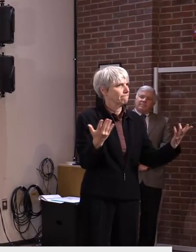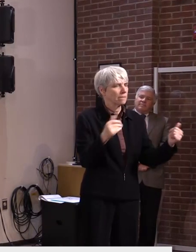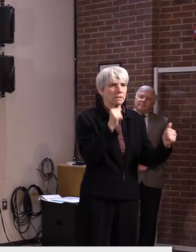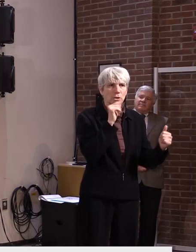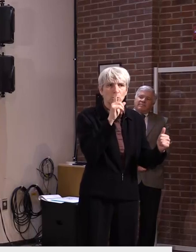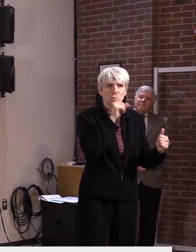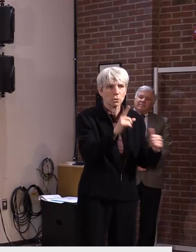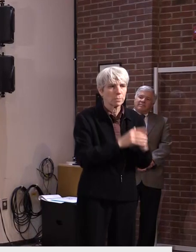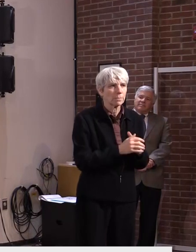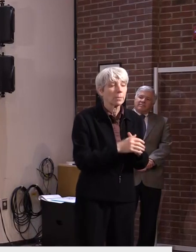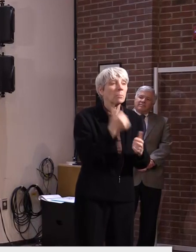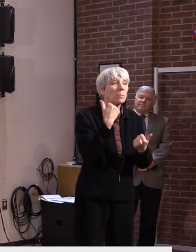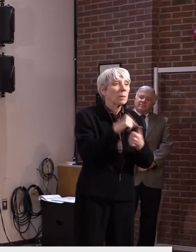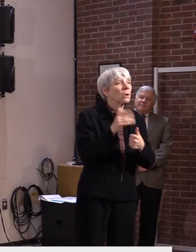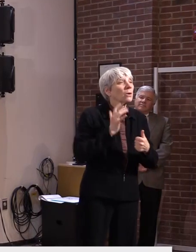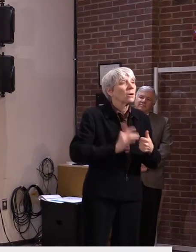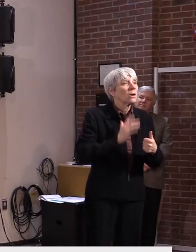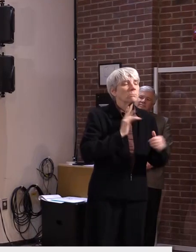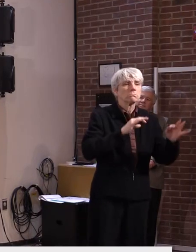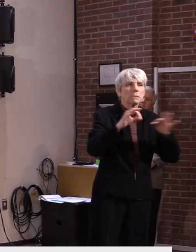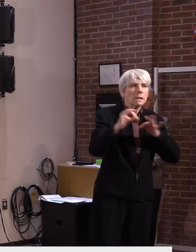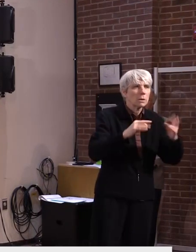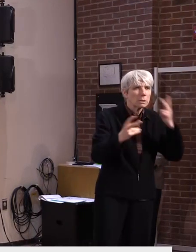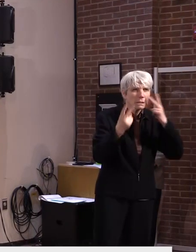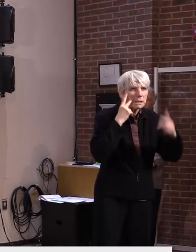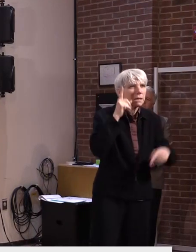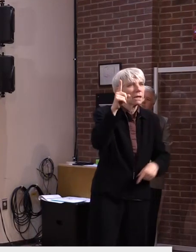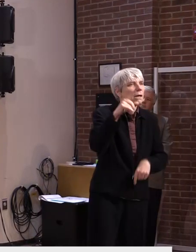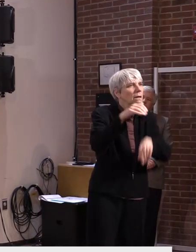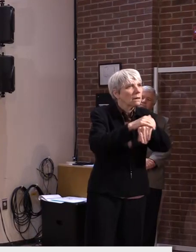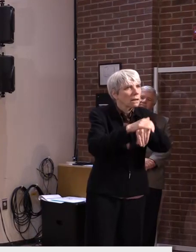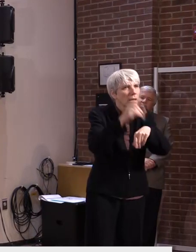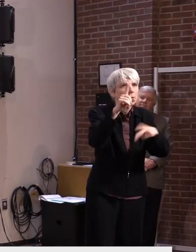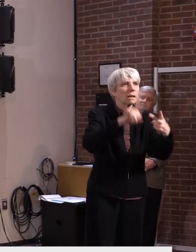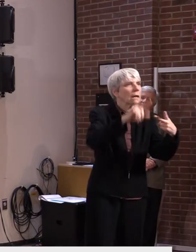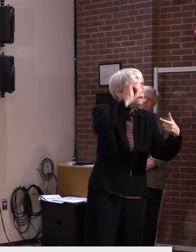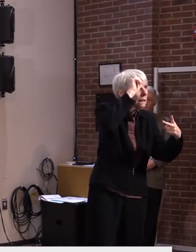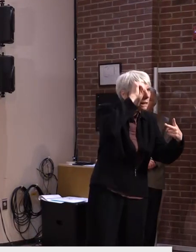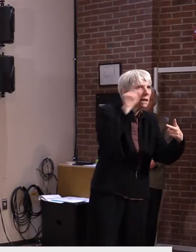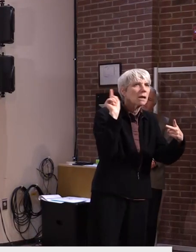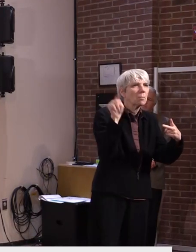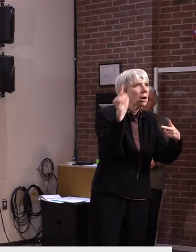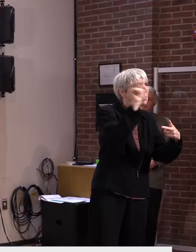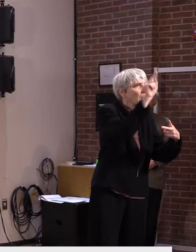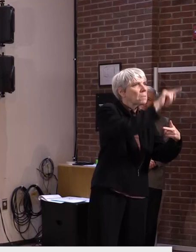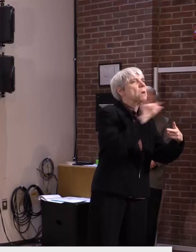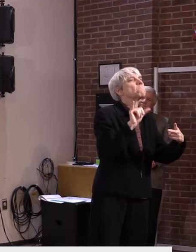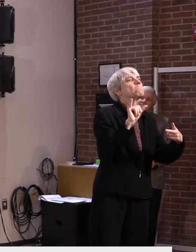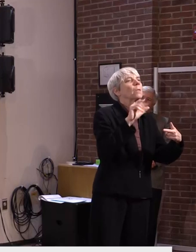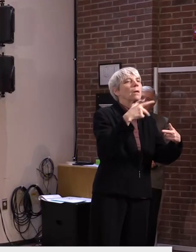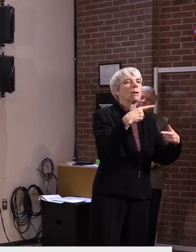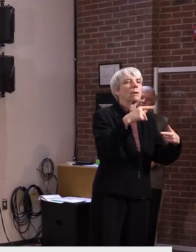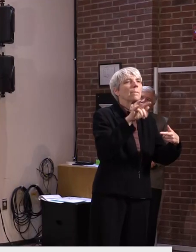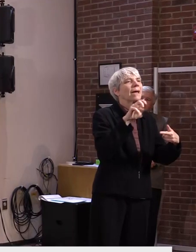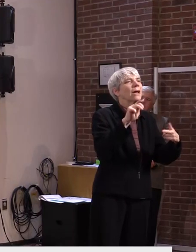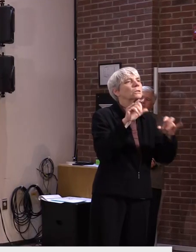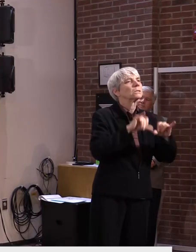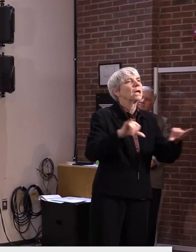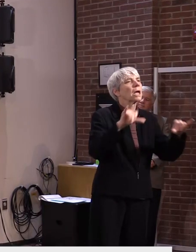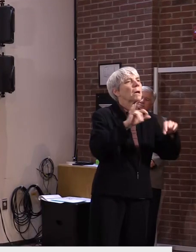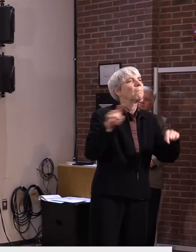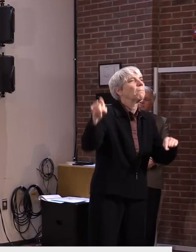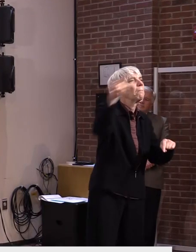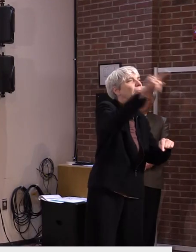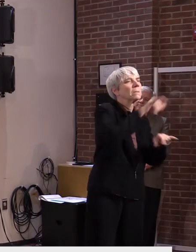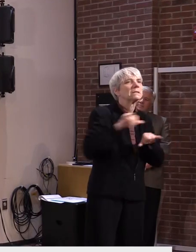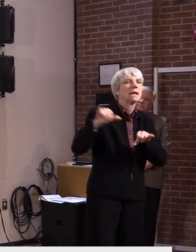about the 9 weeks. We thought we saw it in the UK, we saw it in India, where a 9-week surge and all of a sudden